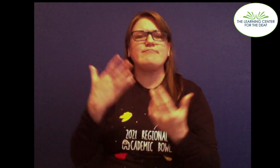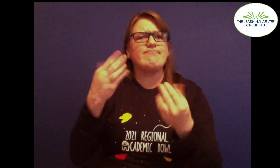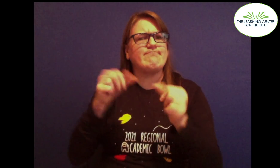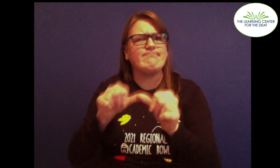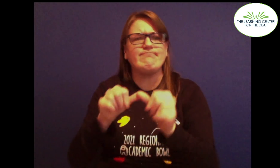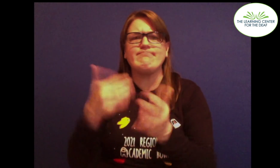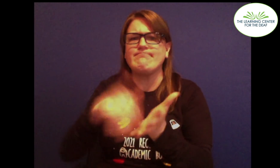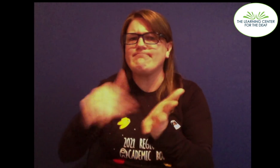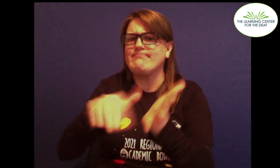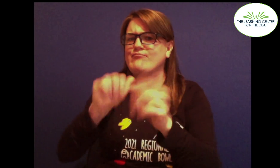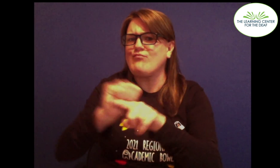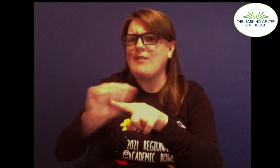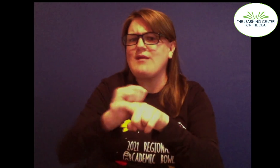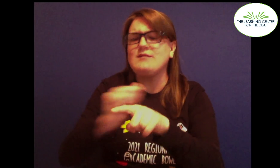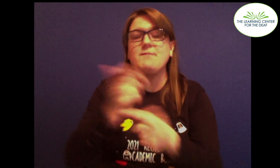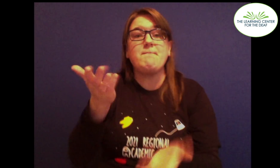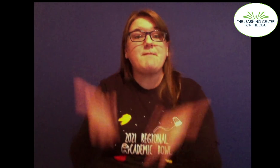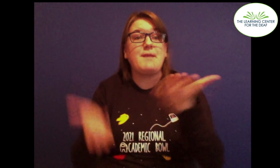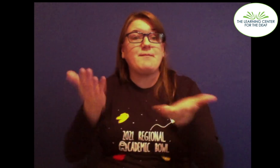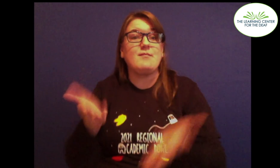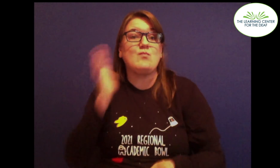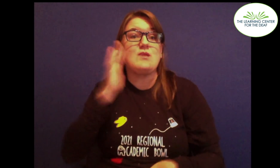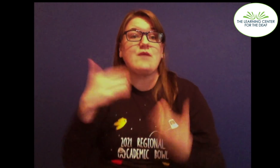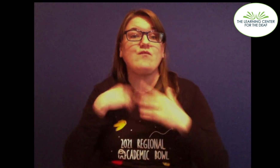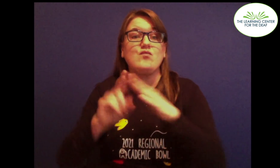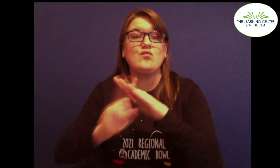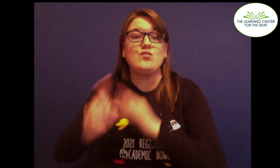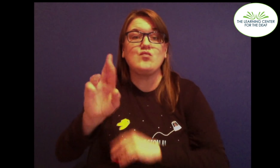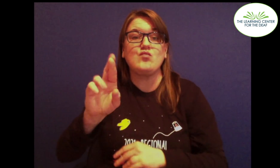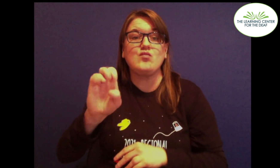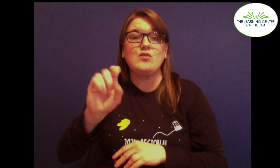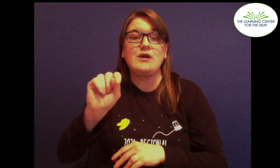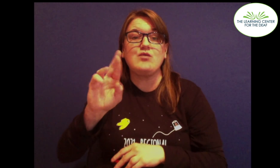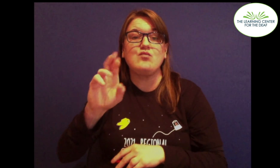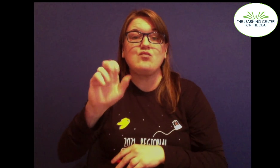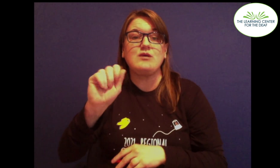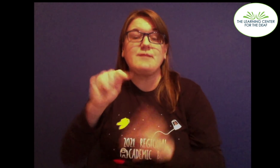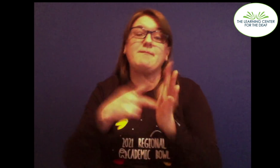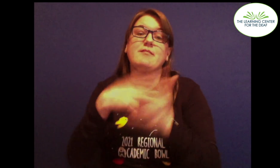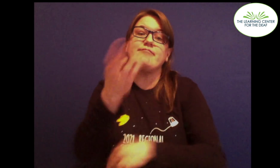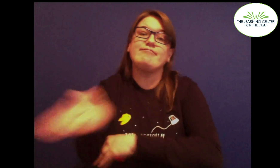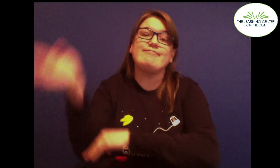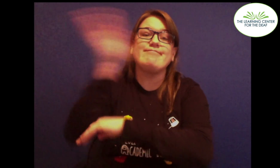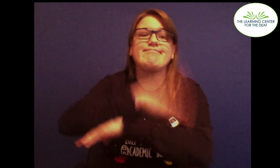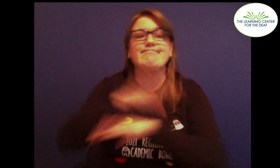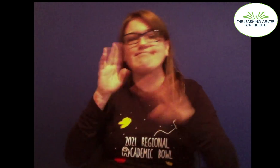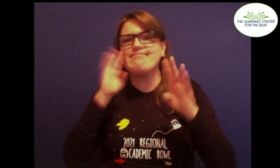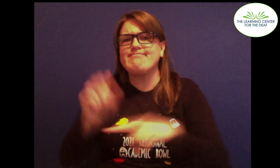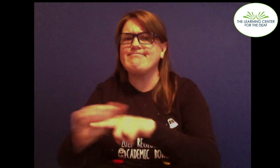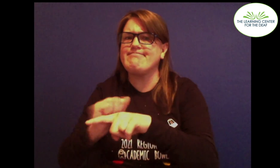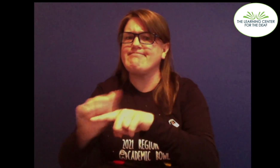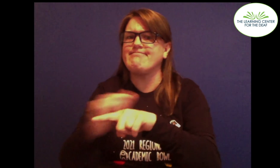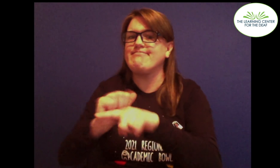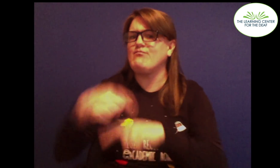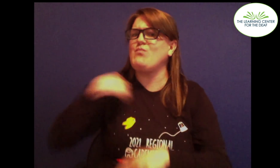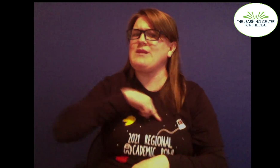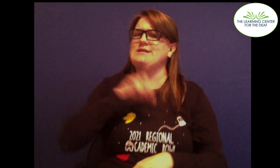because learning is forever. Or we may also be able to offer retreats again when we go away for a few days and really have a